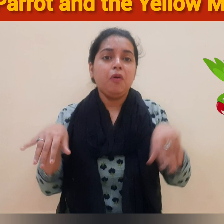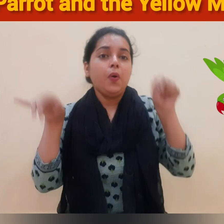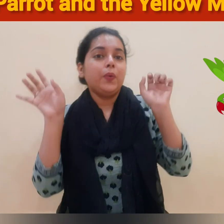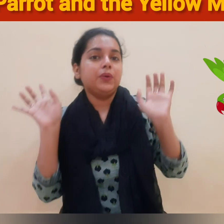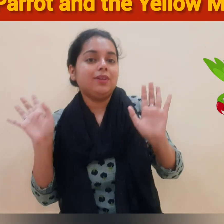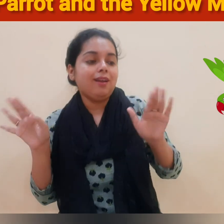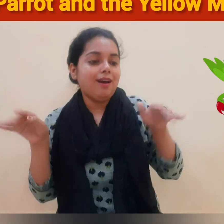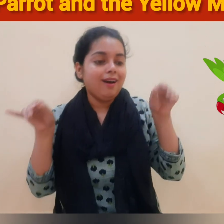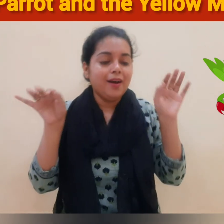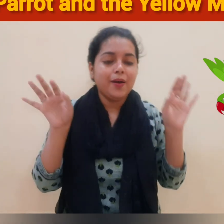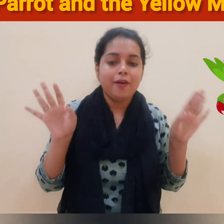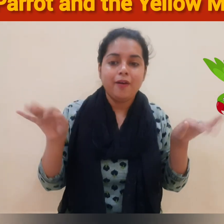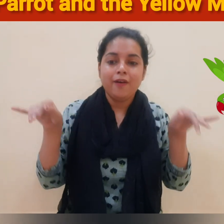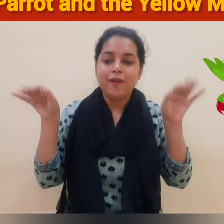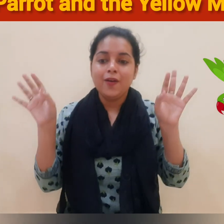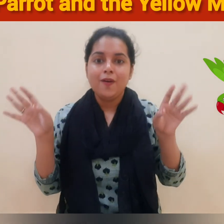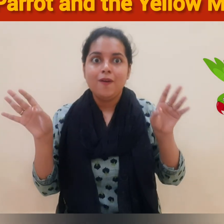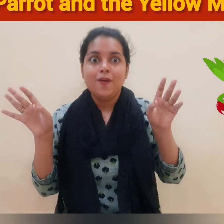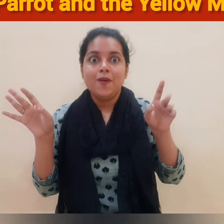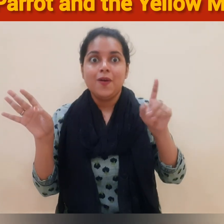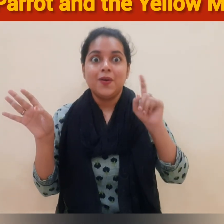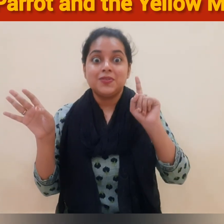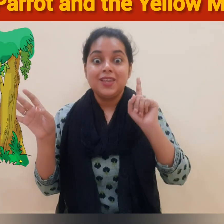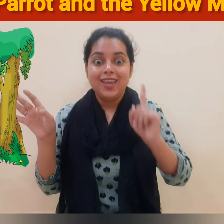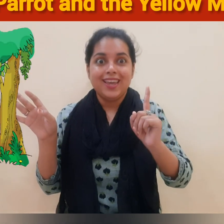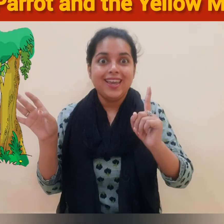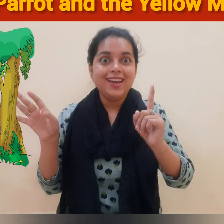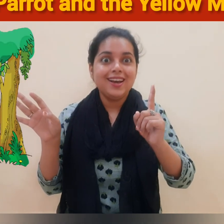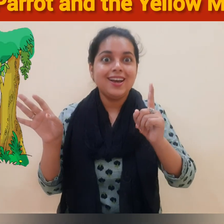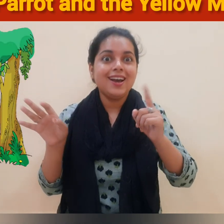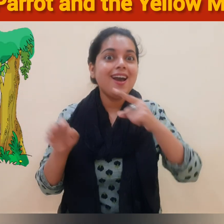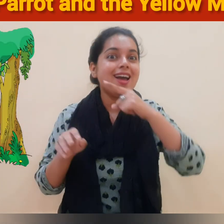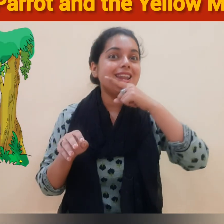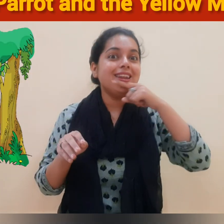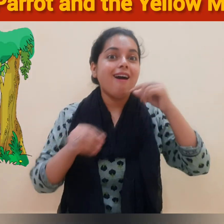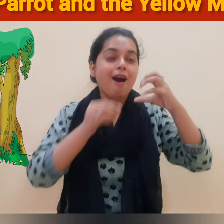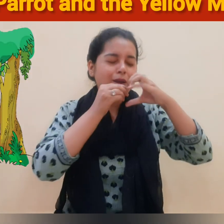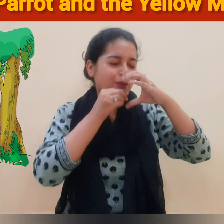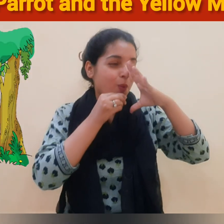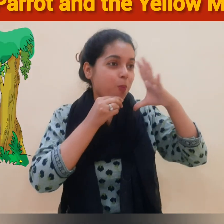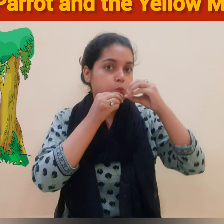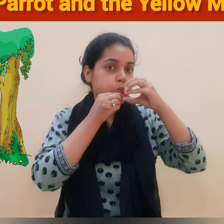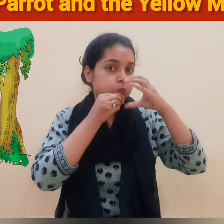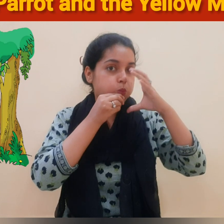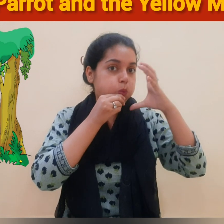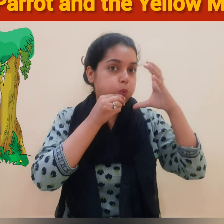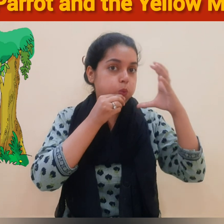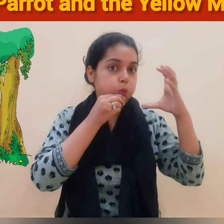He was flying and flying. He saw a red balloon.